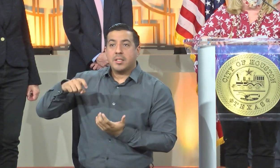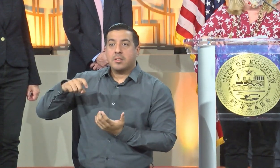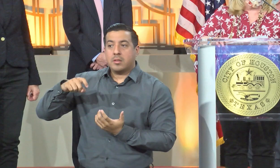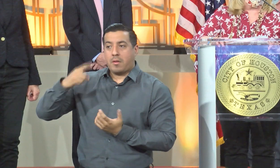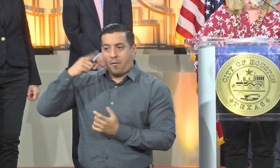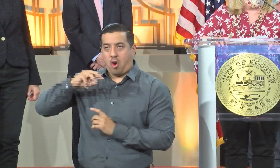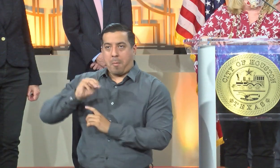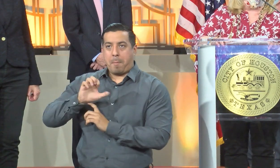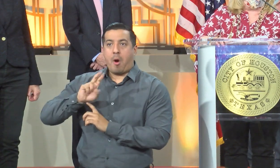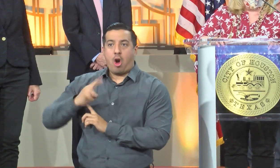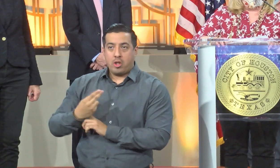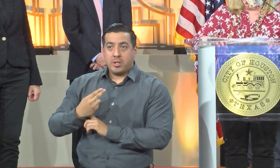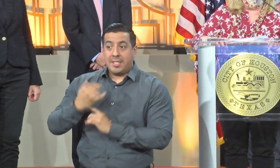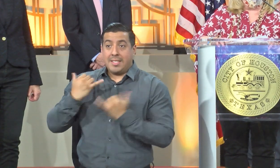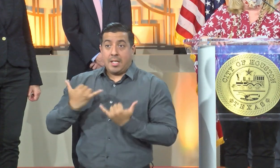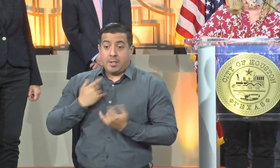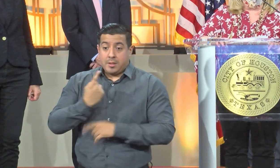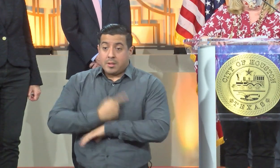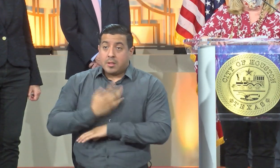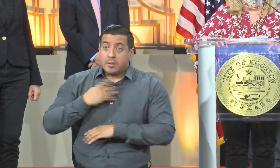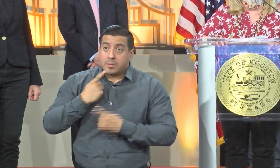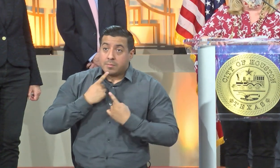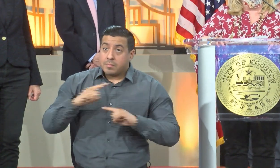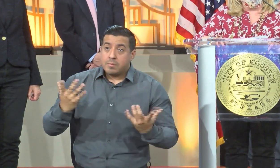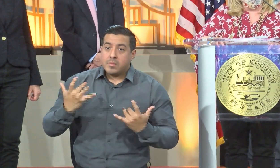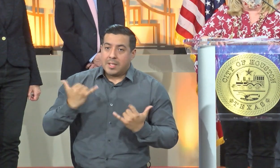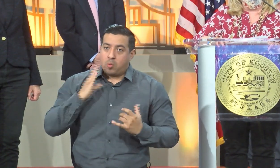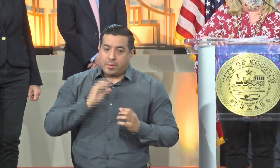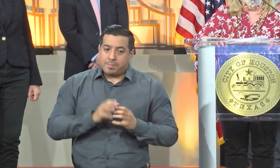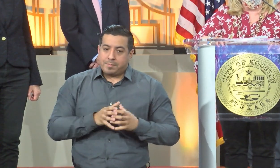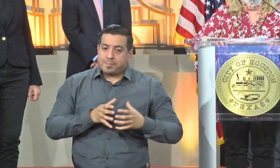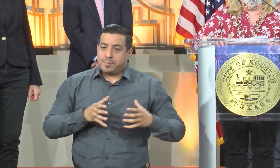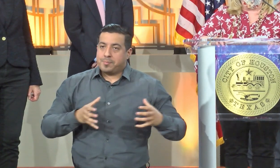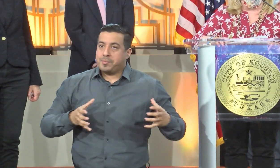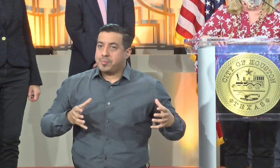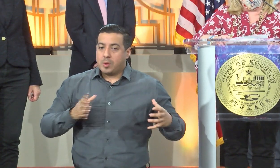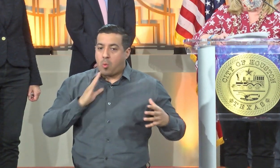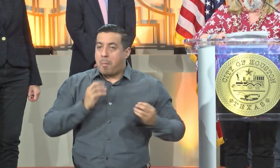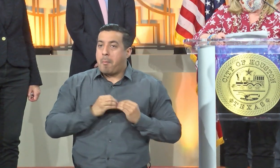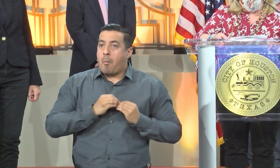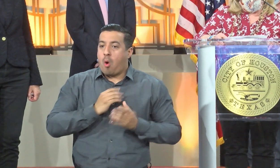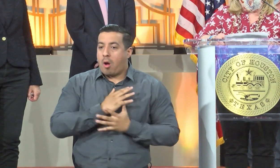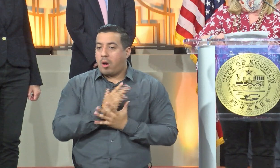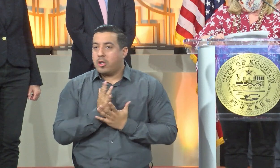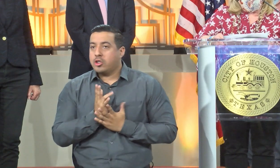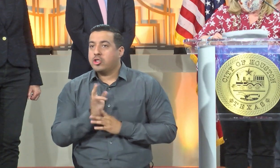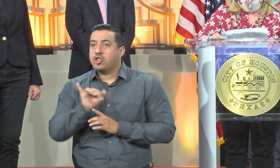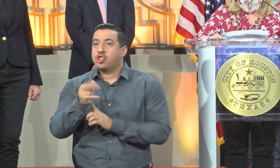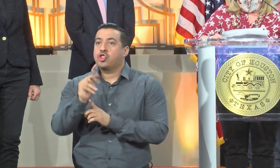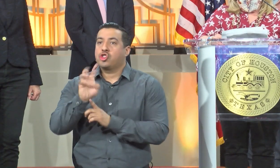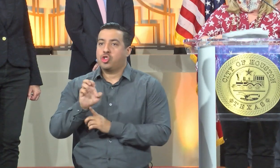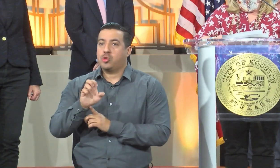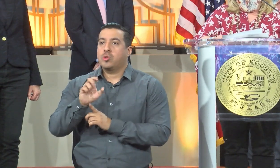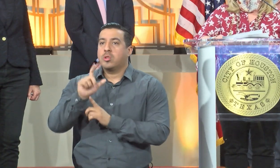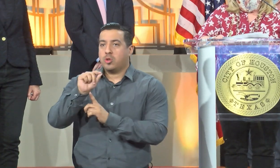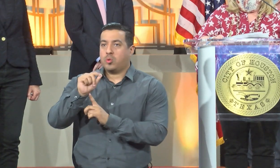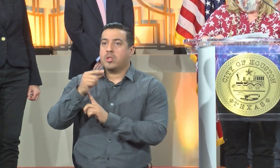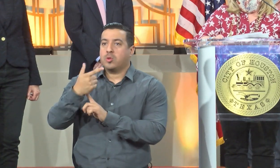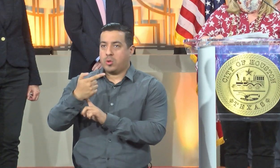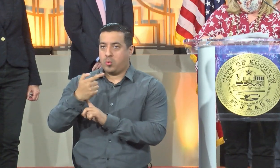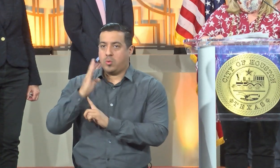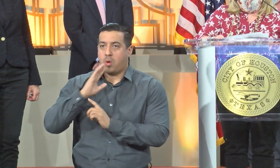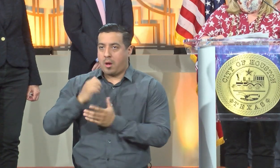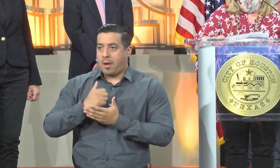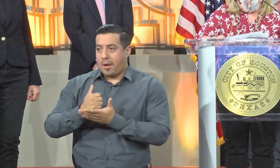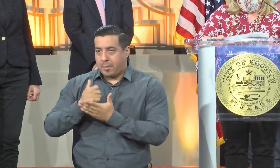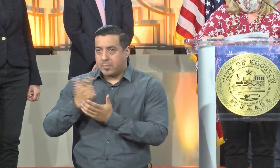I'm excited to announce today that we are expanding that to go through June 30th, 2021. The mayor